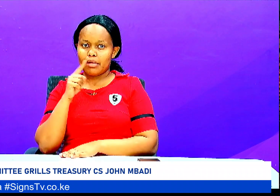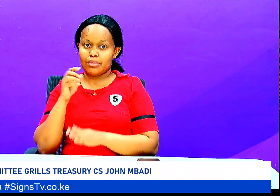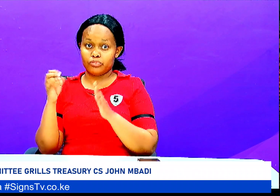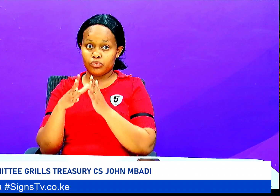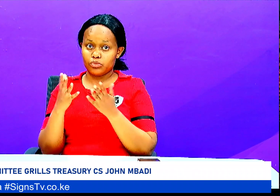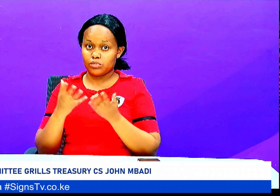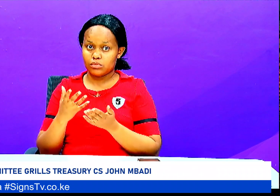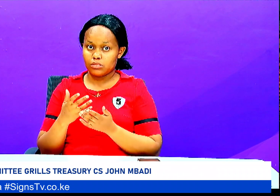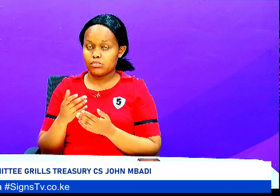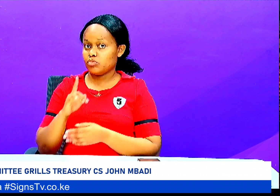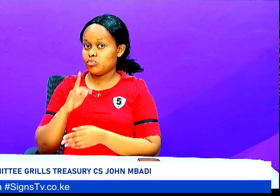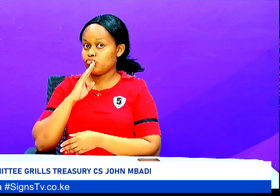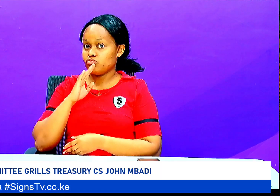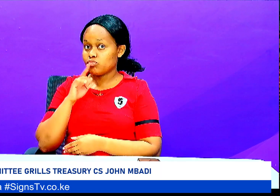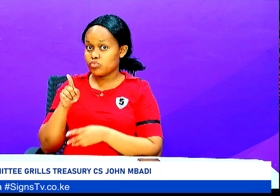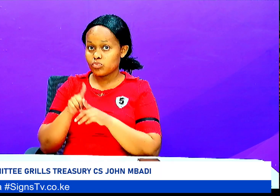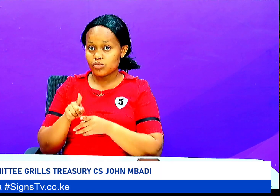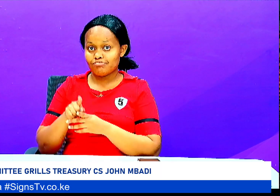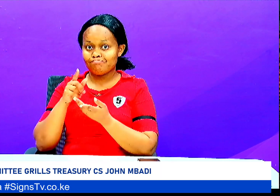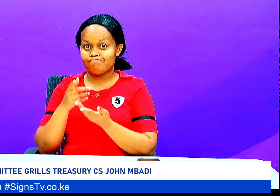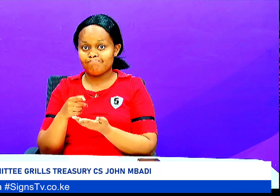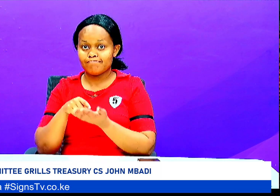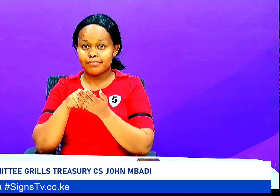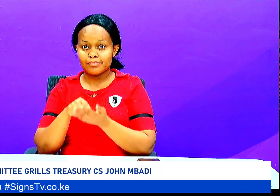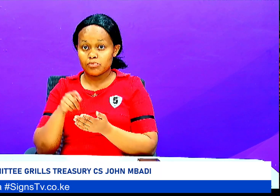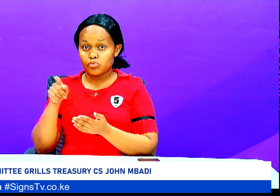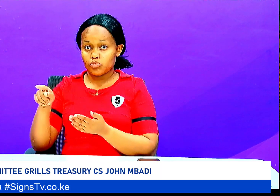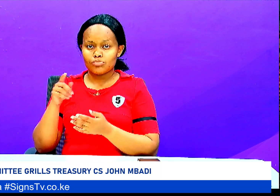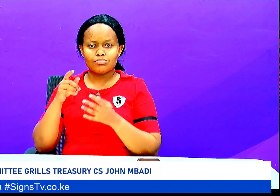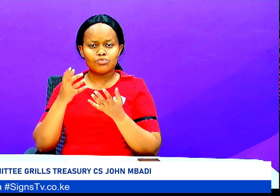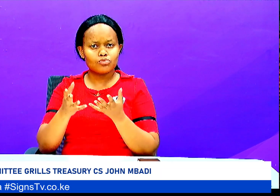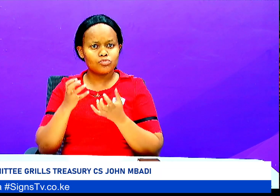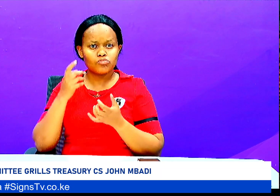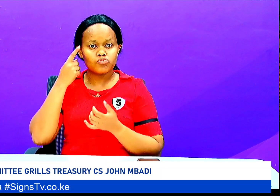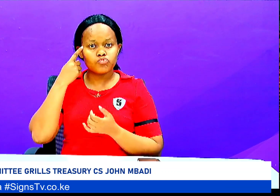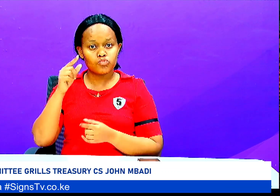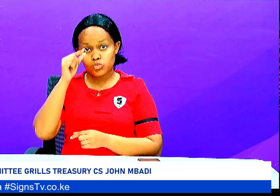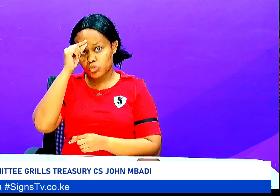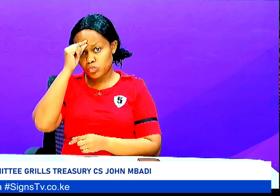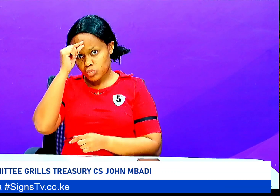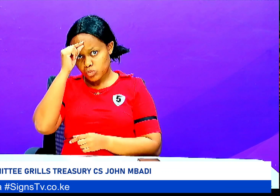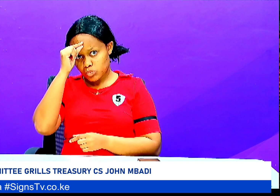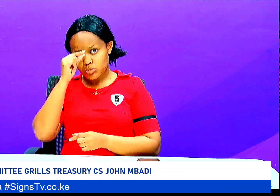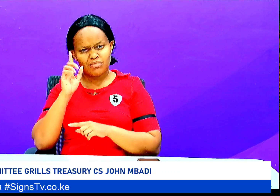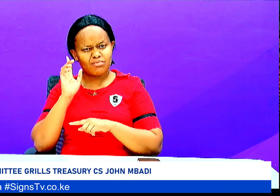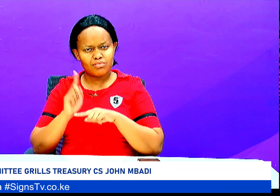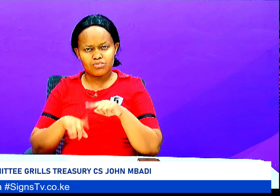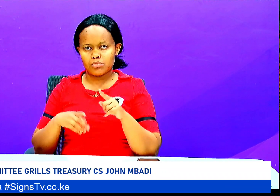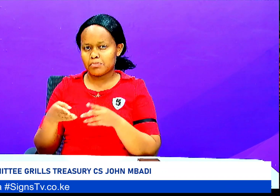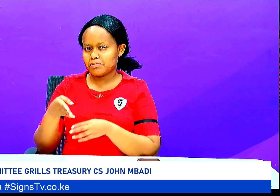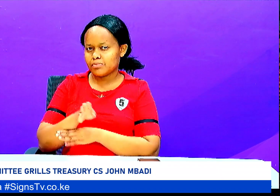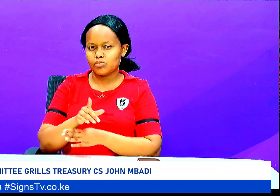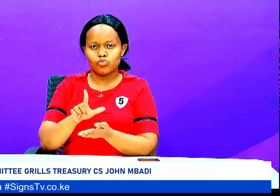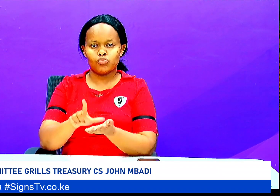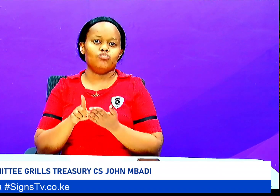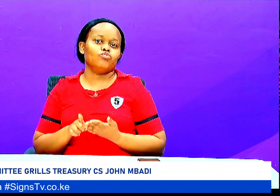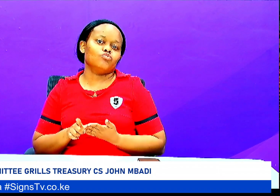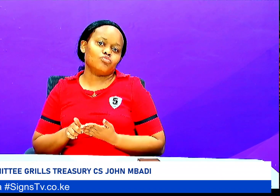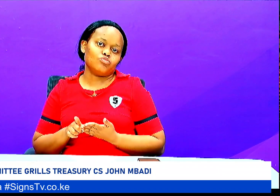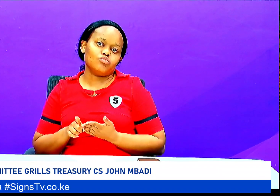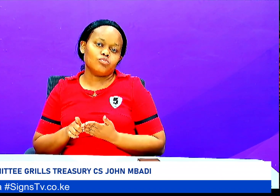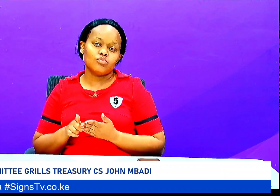In his response, CS Mbadi acknowledged the risk posed by excessive borrowing and emphasized the need